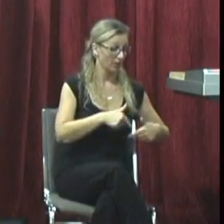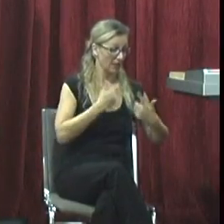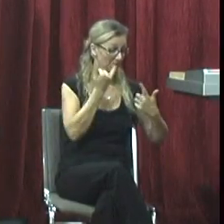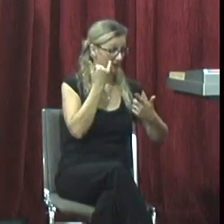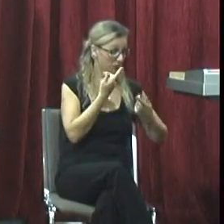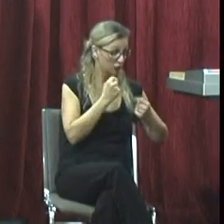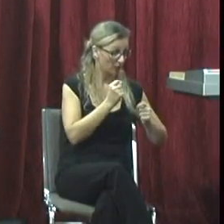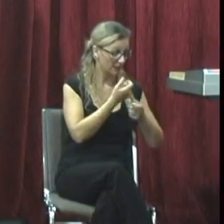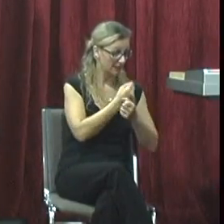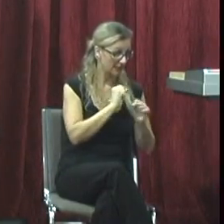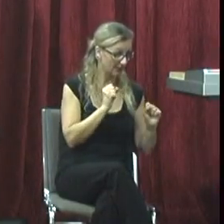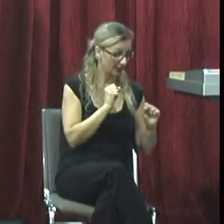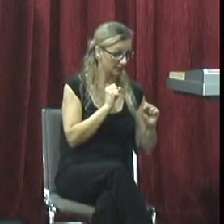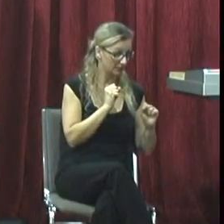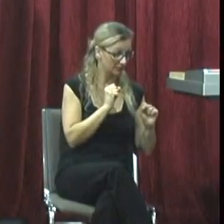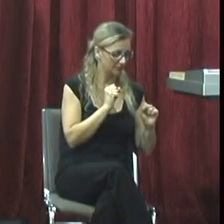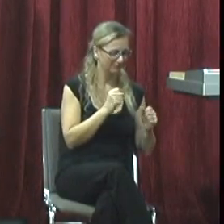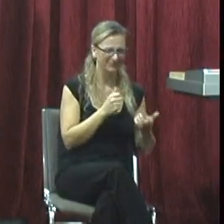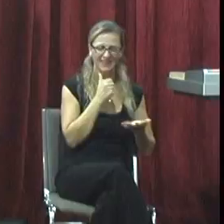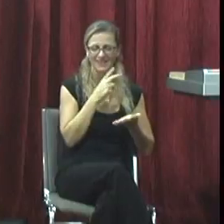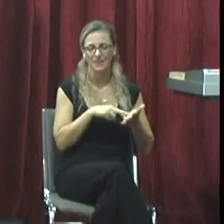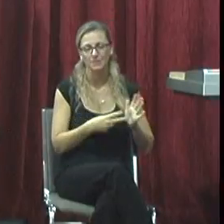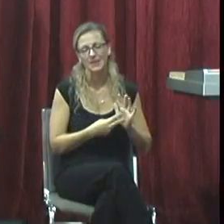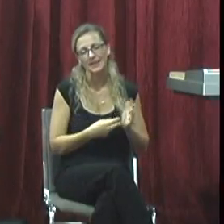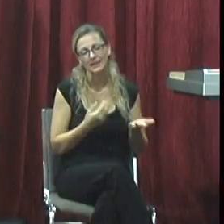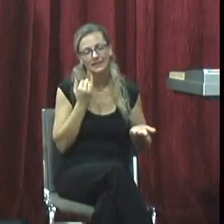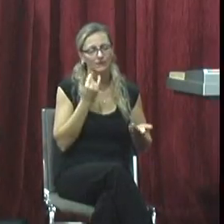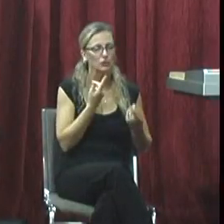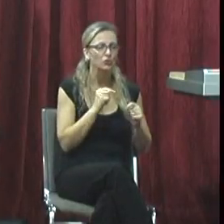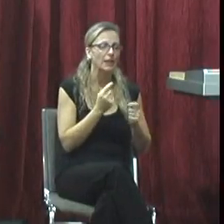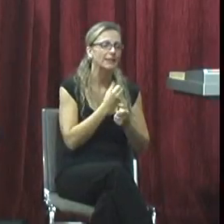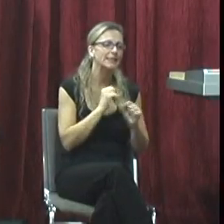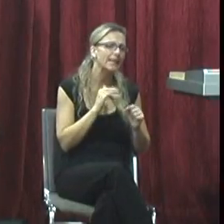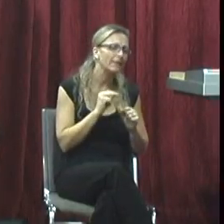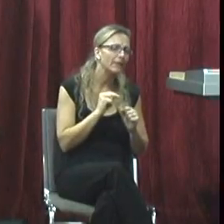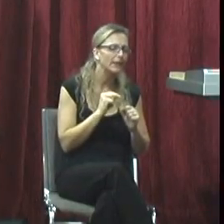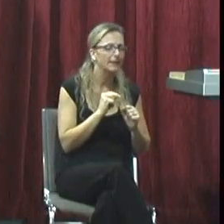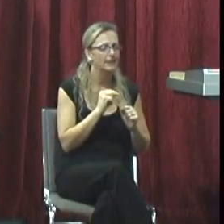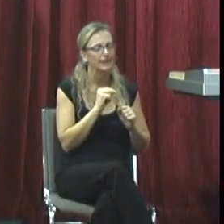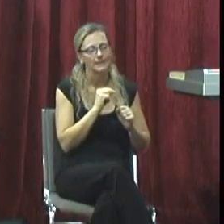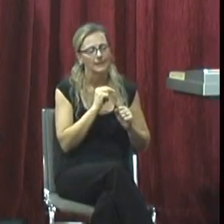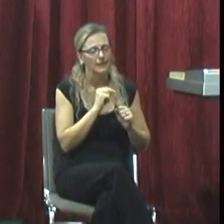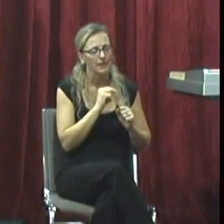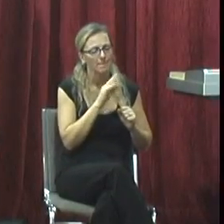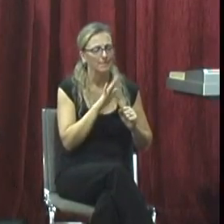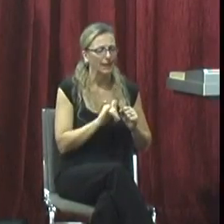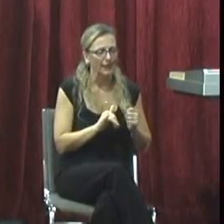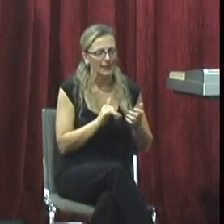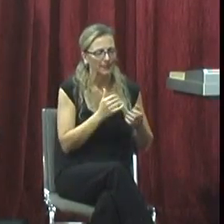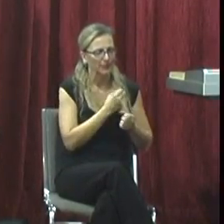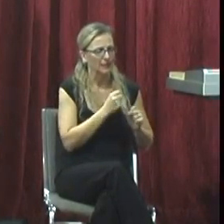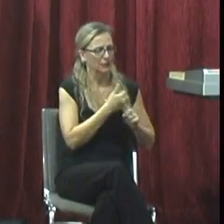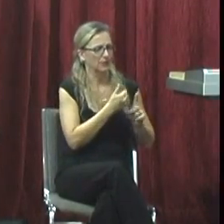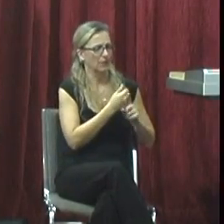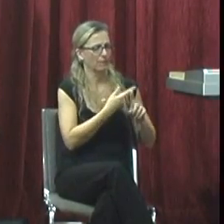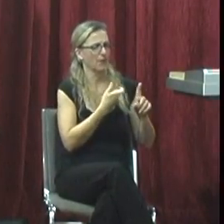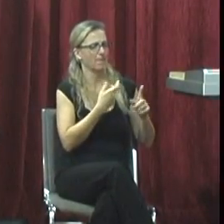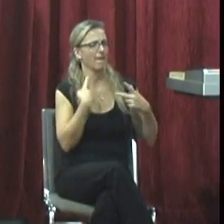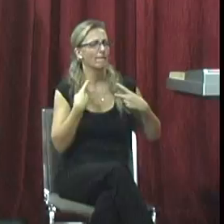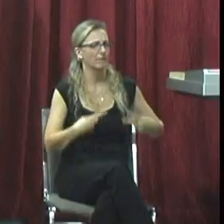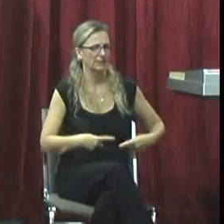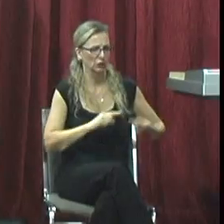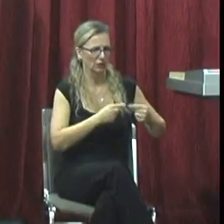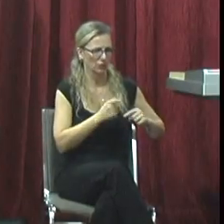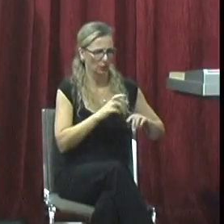it. Now, he didn't mean if you try to save it by protecting it from physical injury or death. He meant if you try